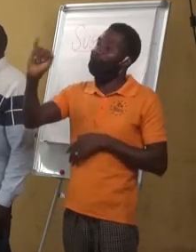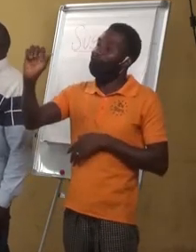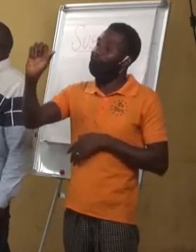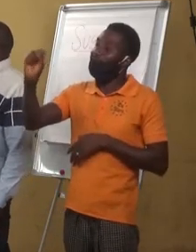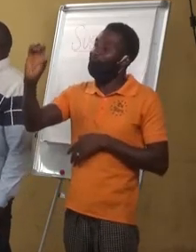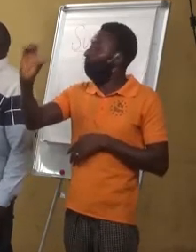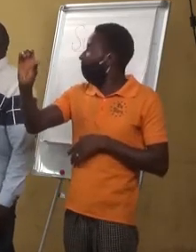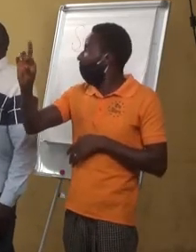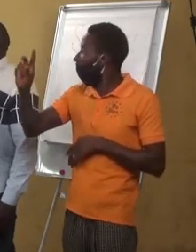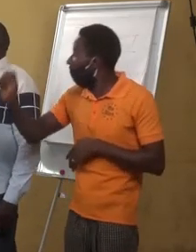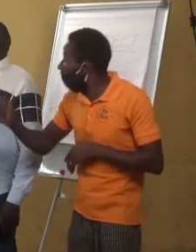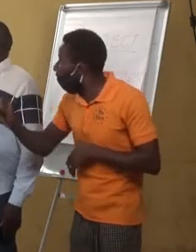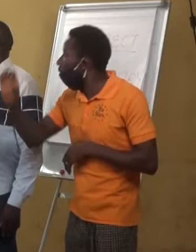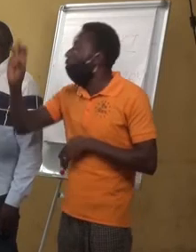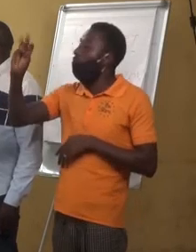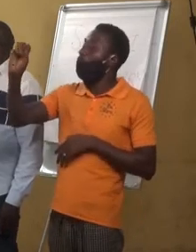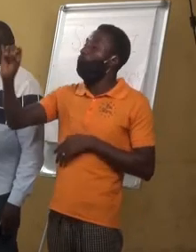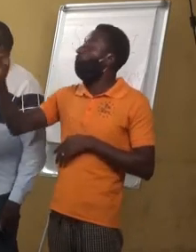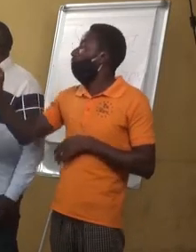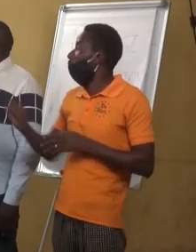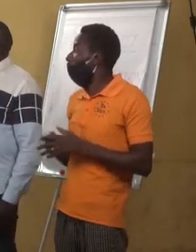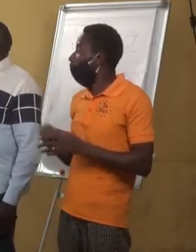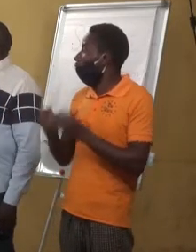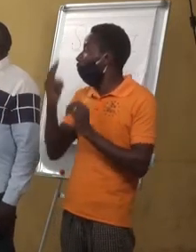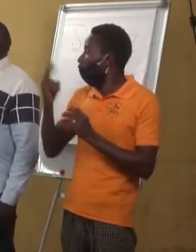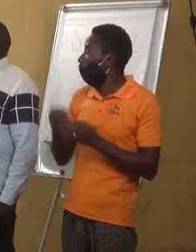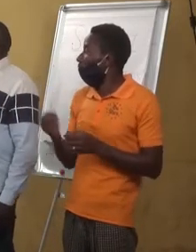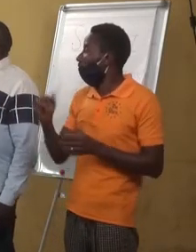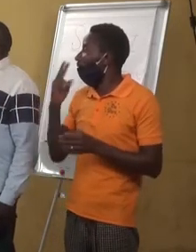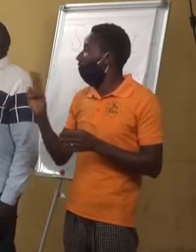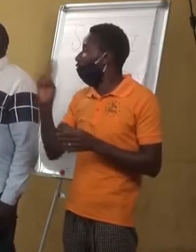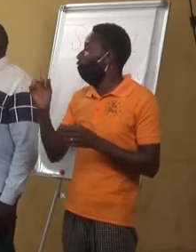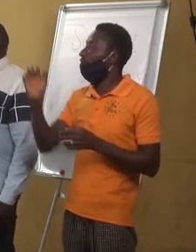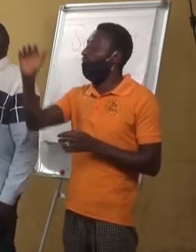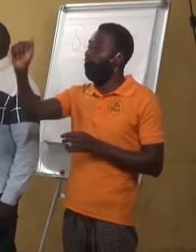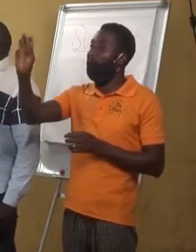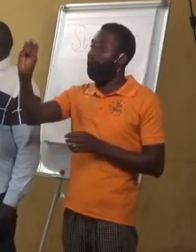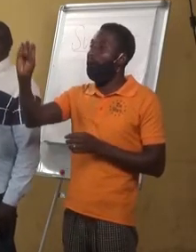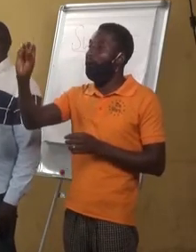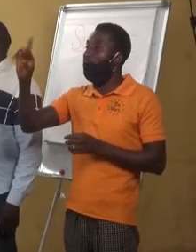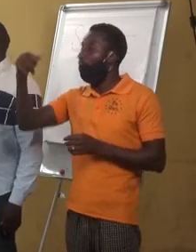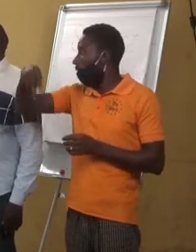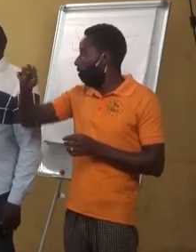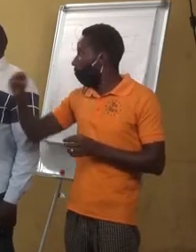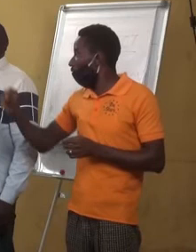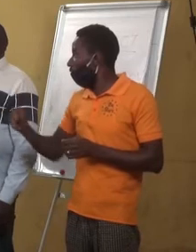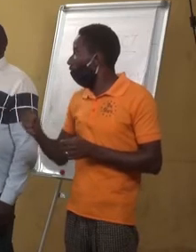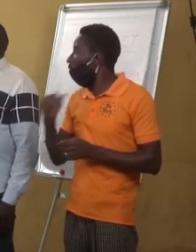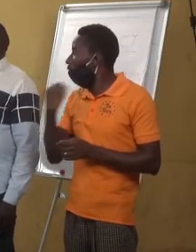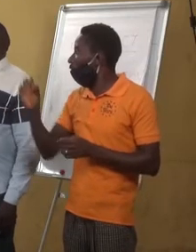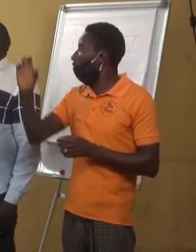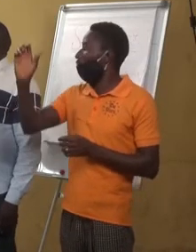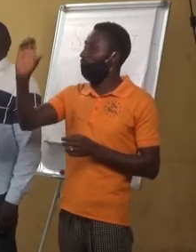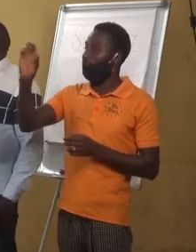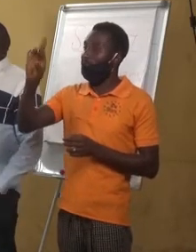formed through the sharing of electrons between the atom. Number 2, they are usually amorphous, non-crystalline in nature. Number